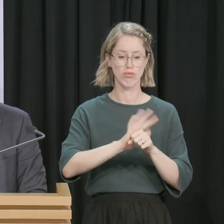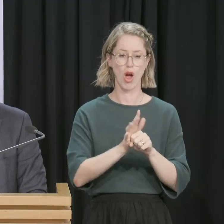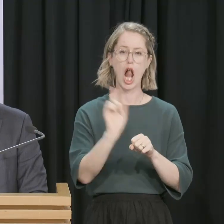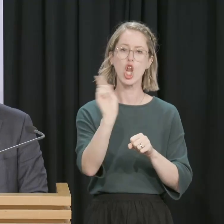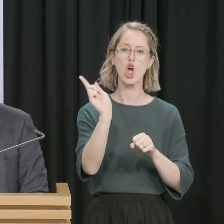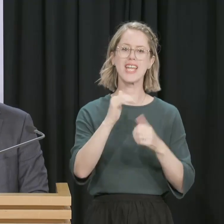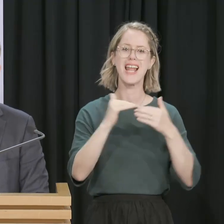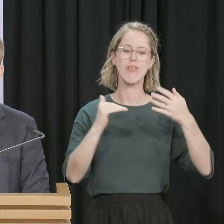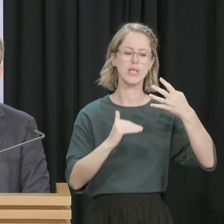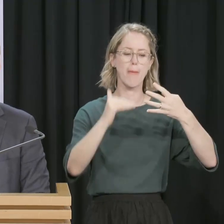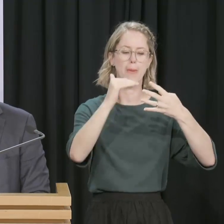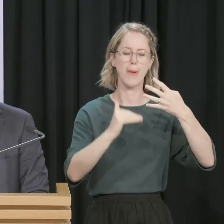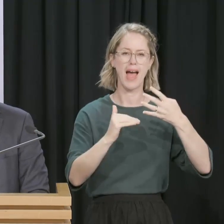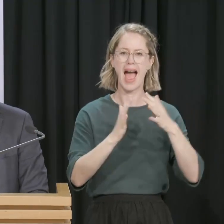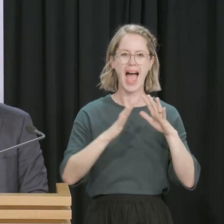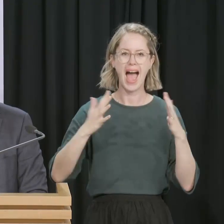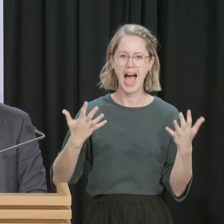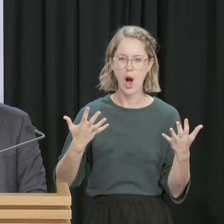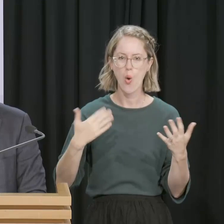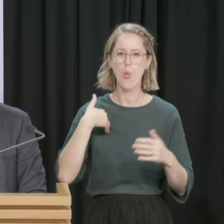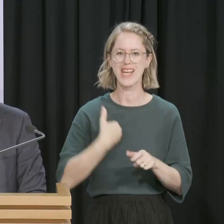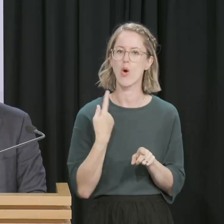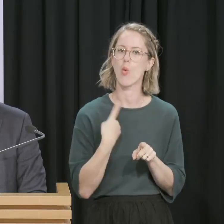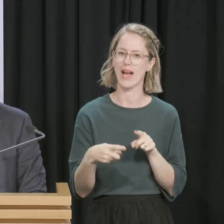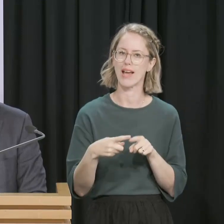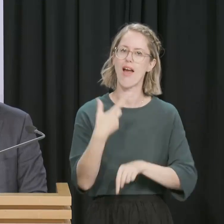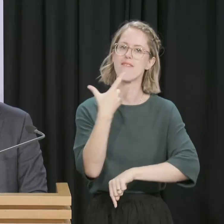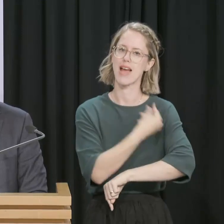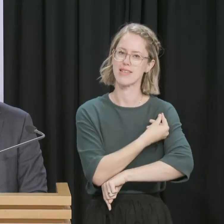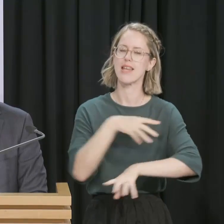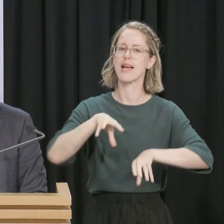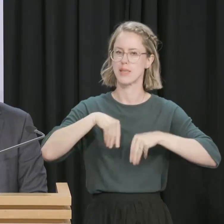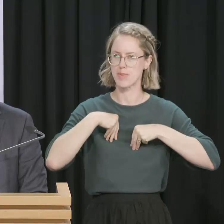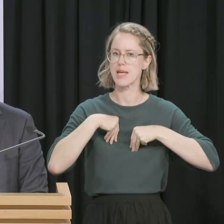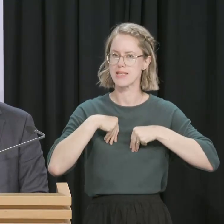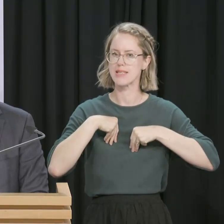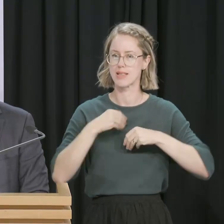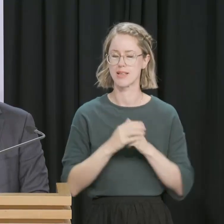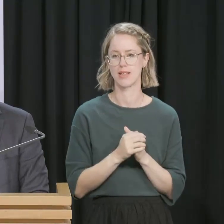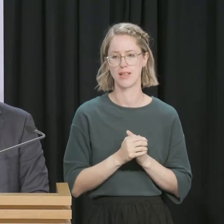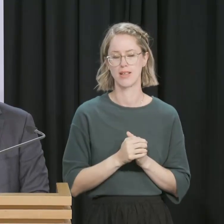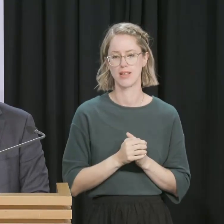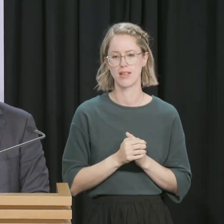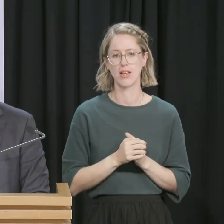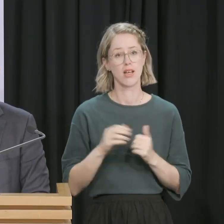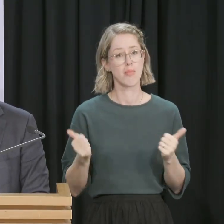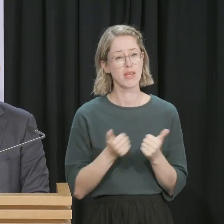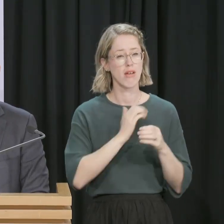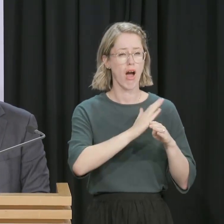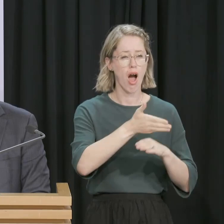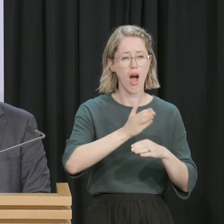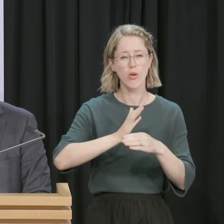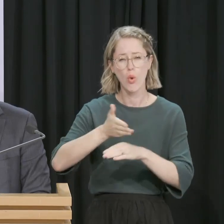be timely and high uptake of vaccines. Again, it takes an enormous amount of work